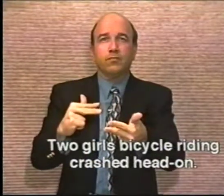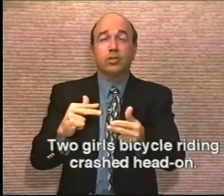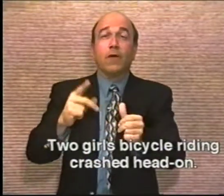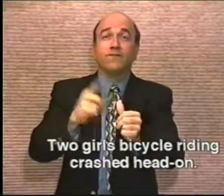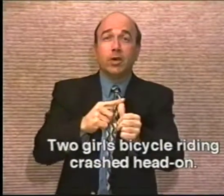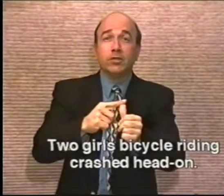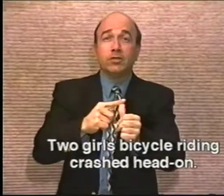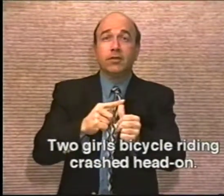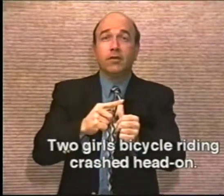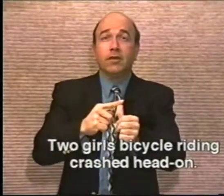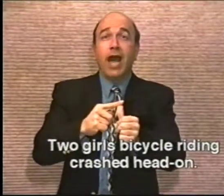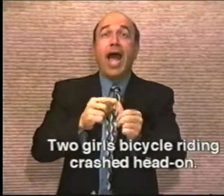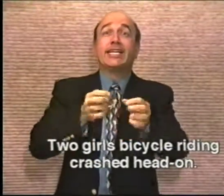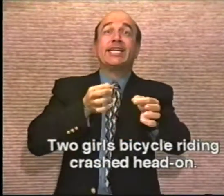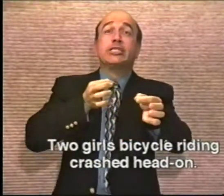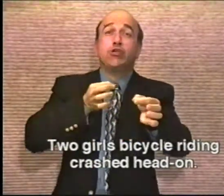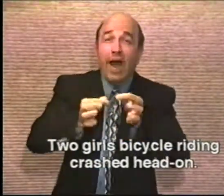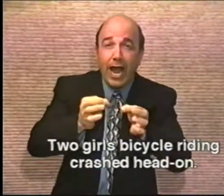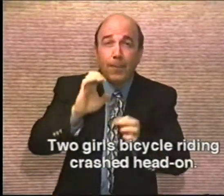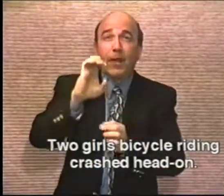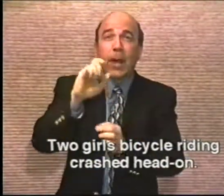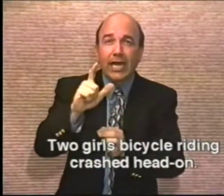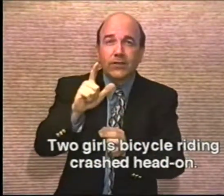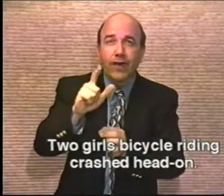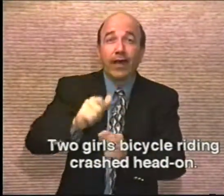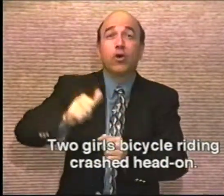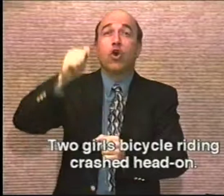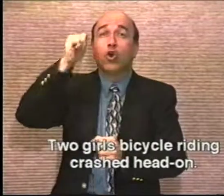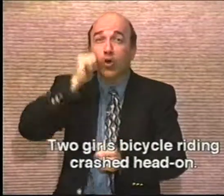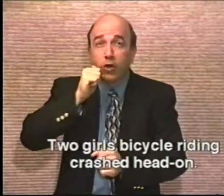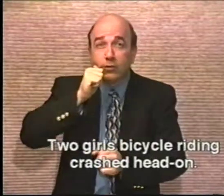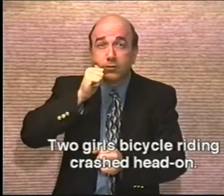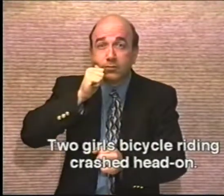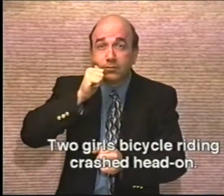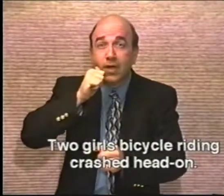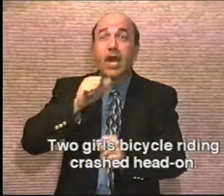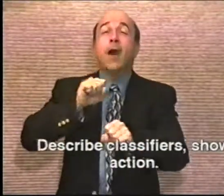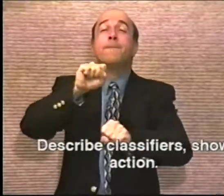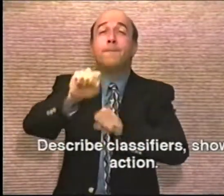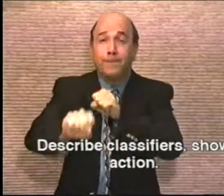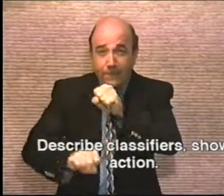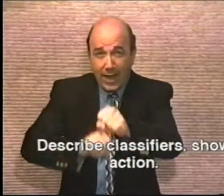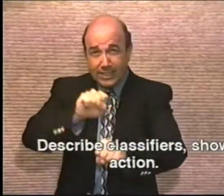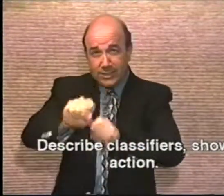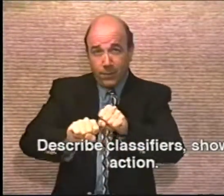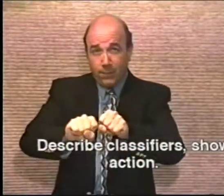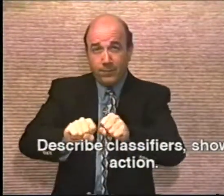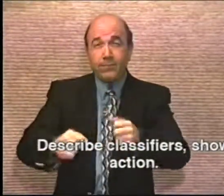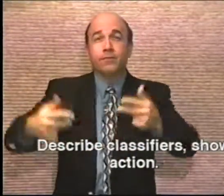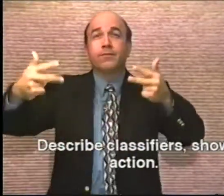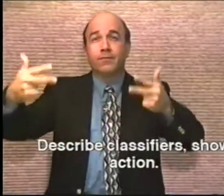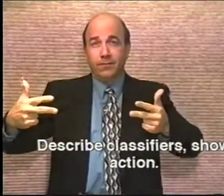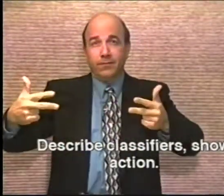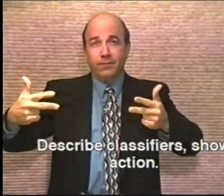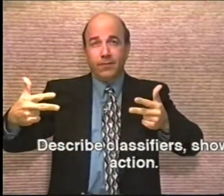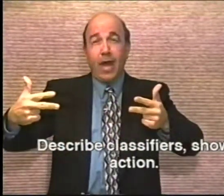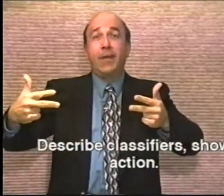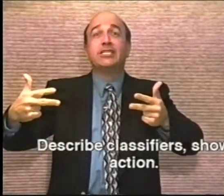so first I describe the classifier girl, bicycle, and then you